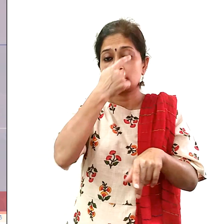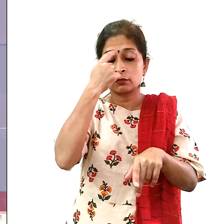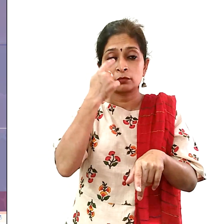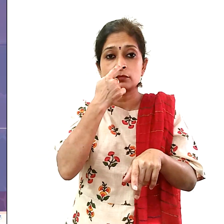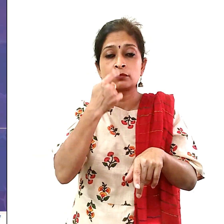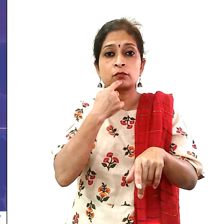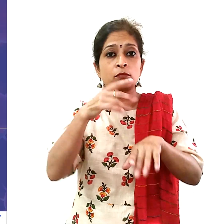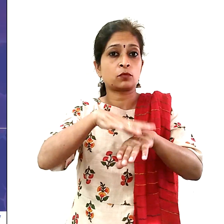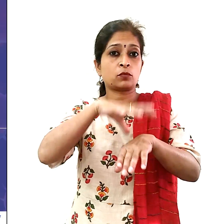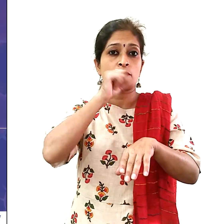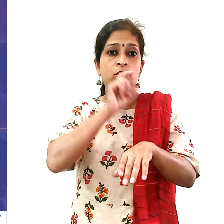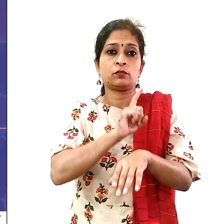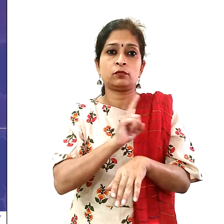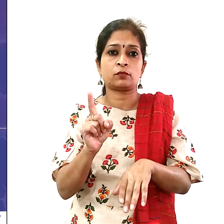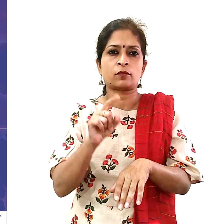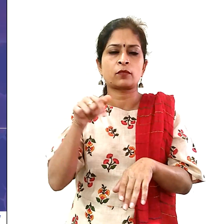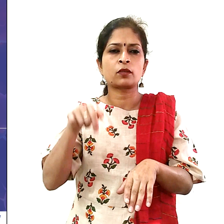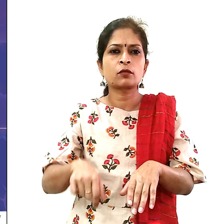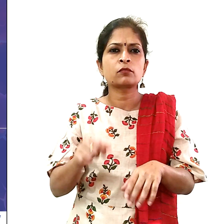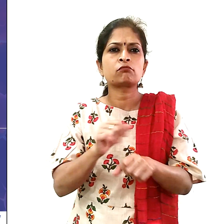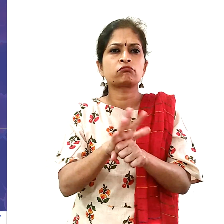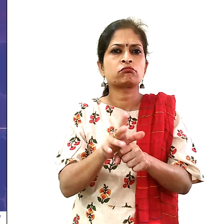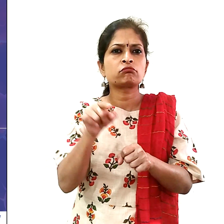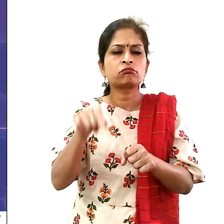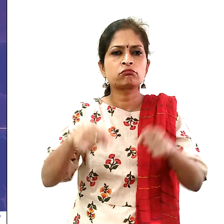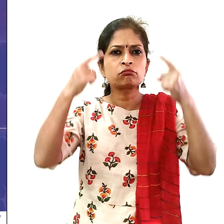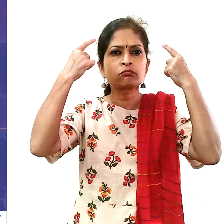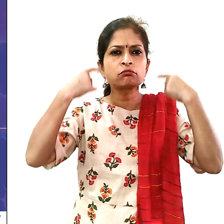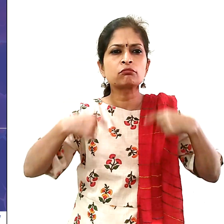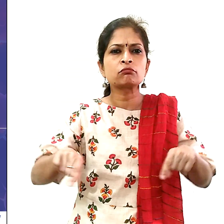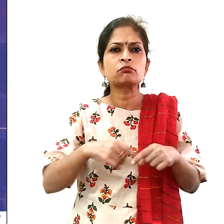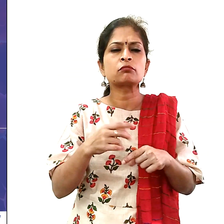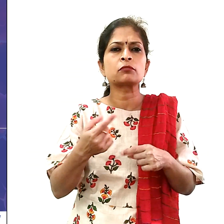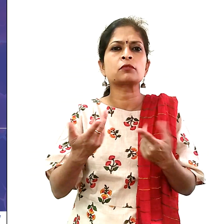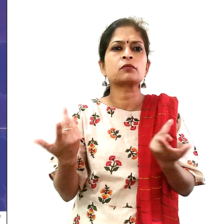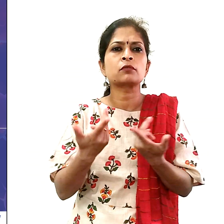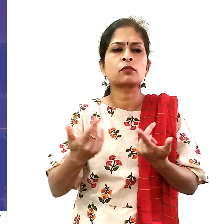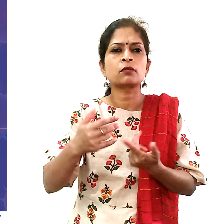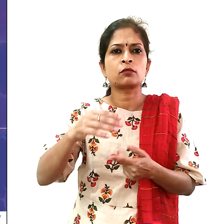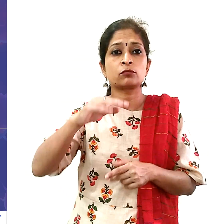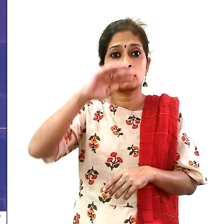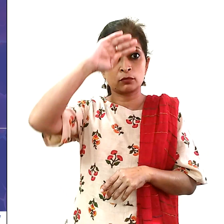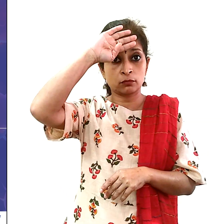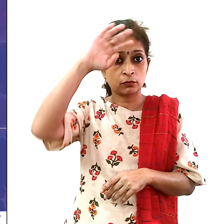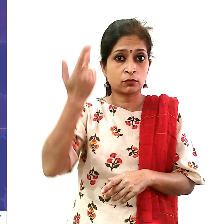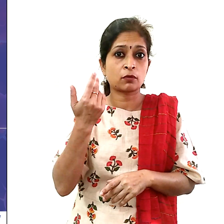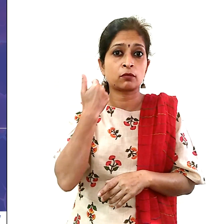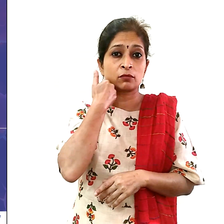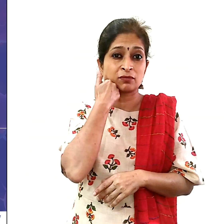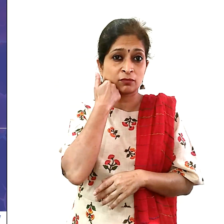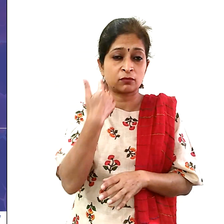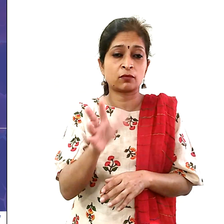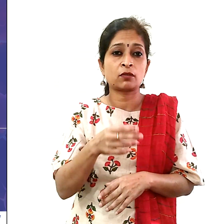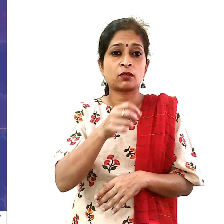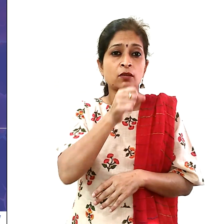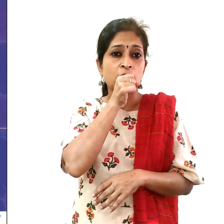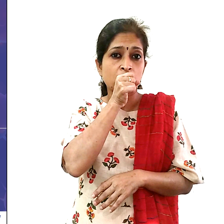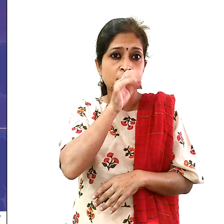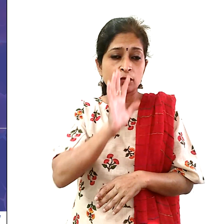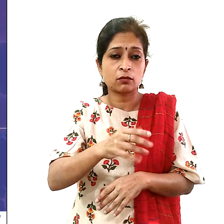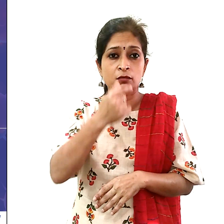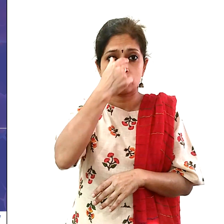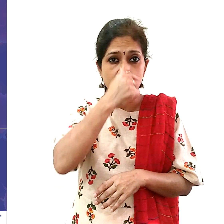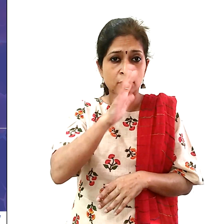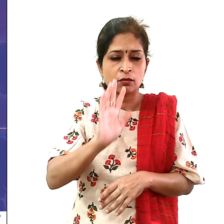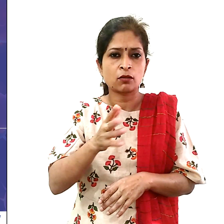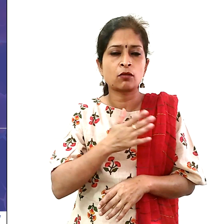eyes. What are the common symptoms? The symptoms include fever, sore throat, cough and